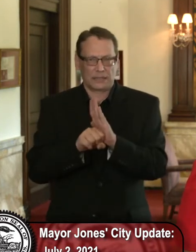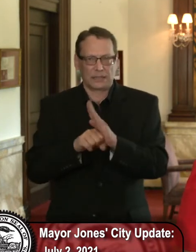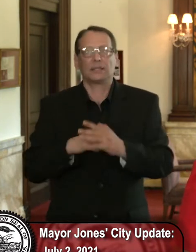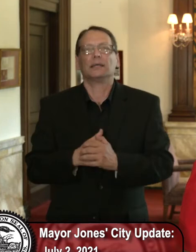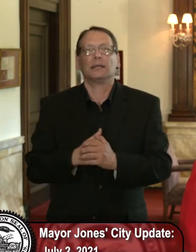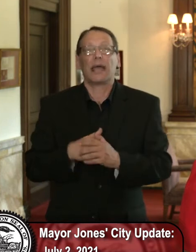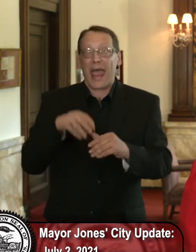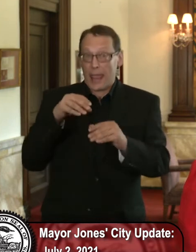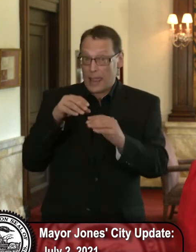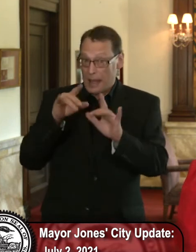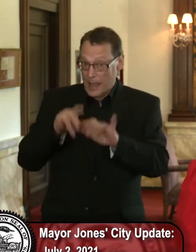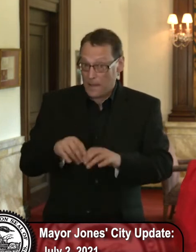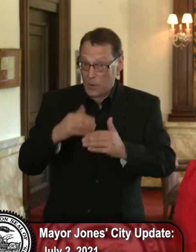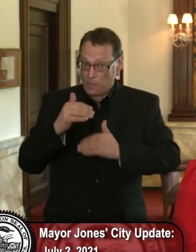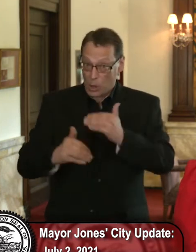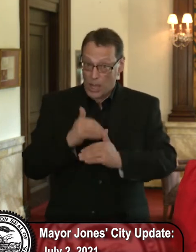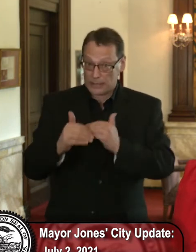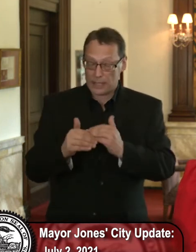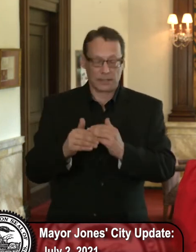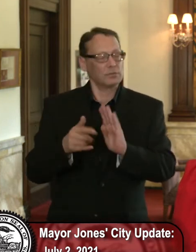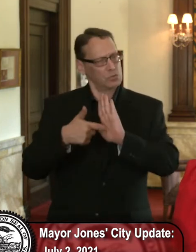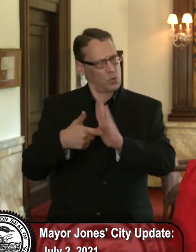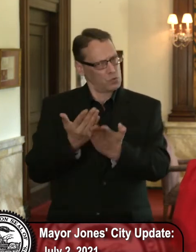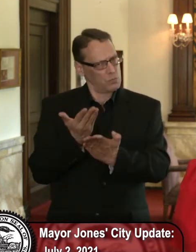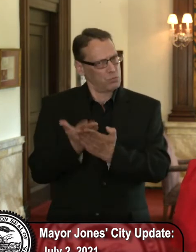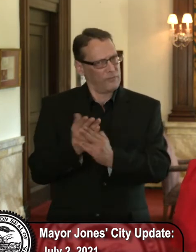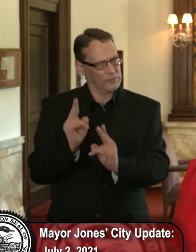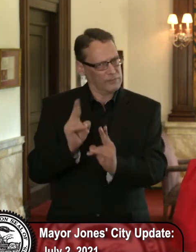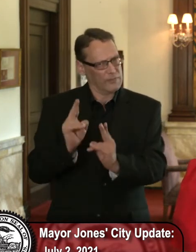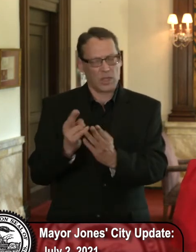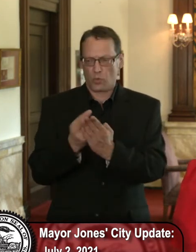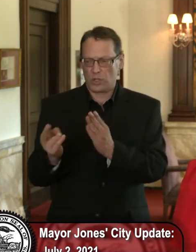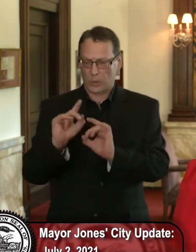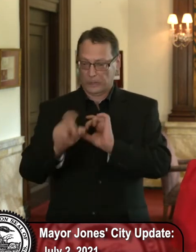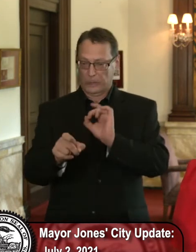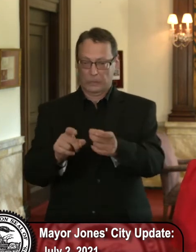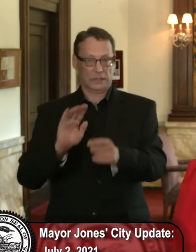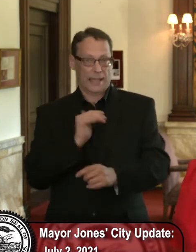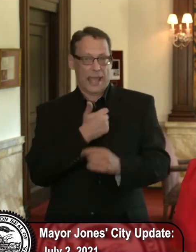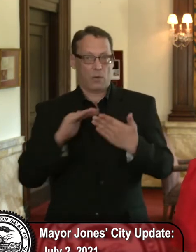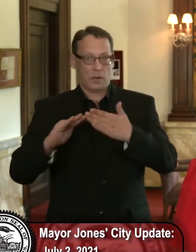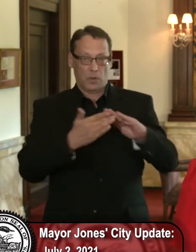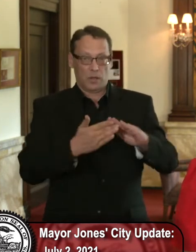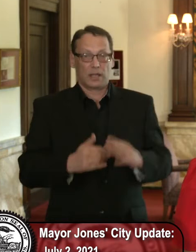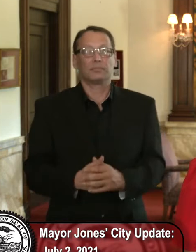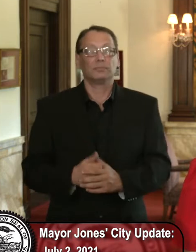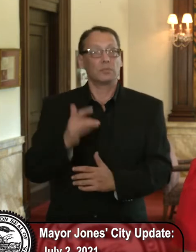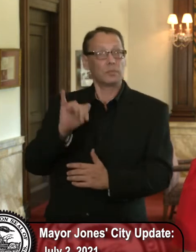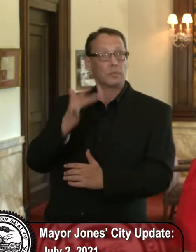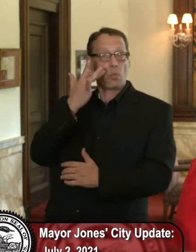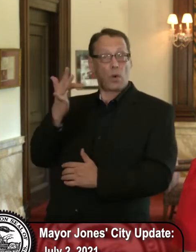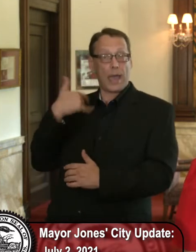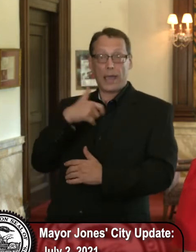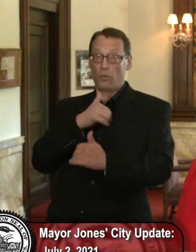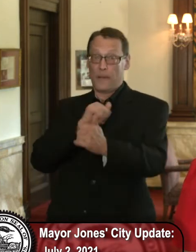input process has illustrated the urgency in getting these resources to our communities across the city. That's why this week